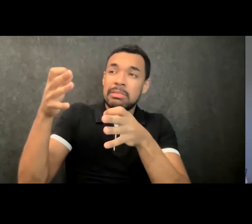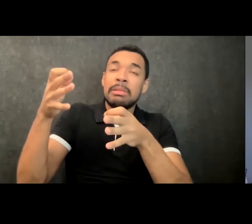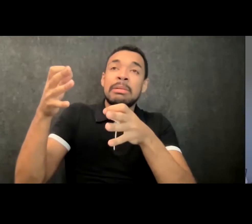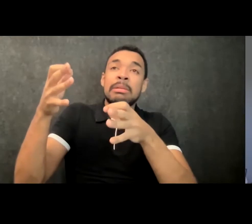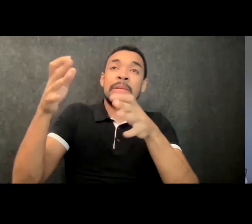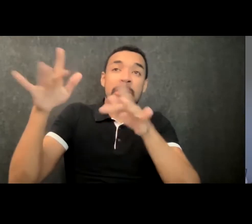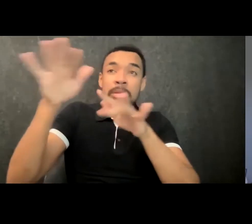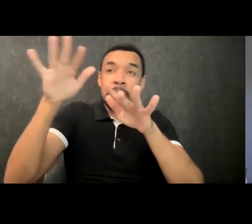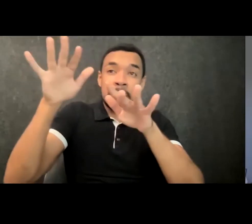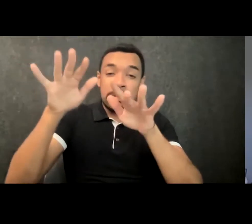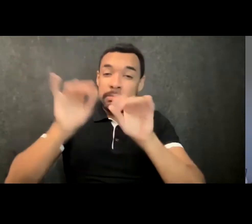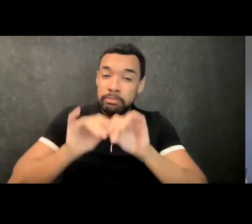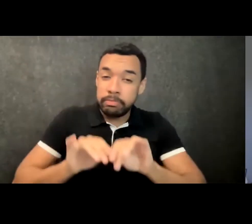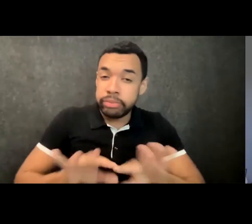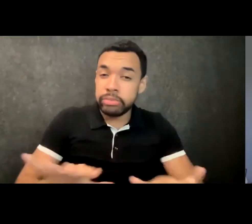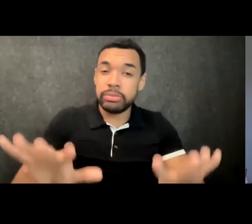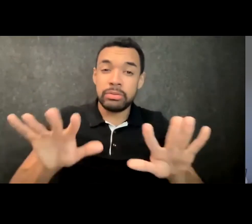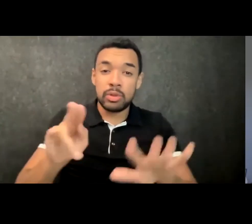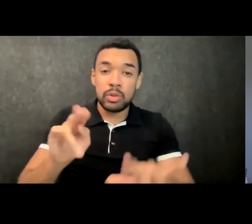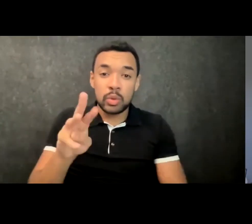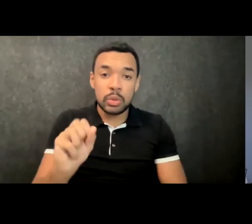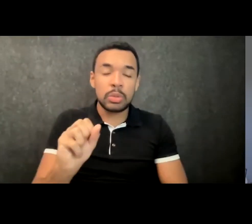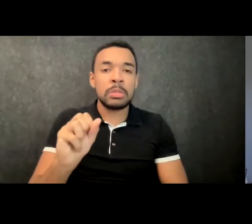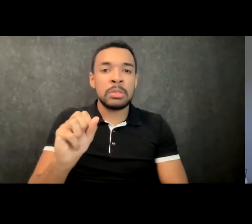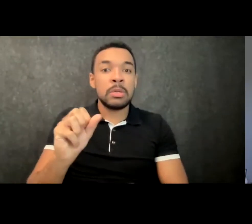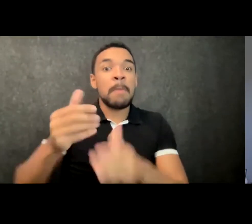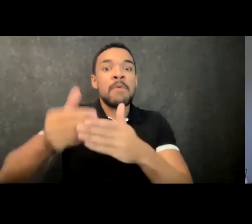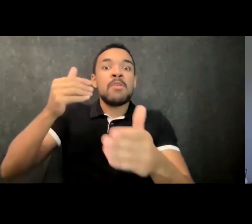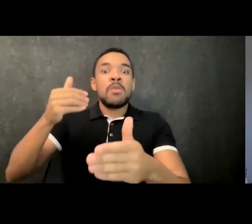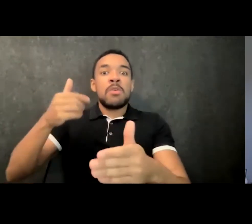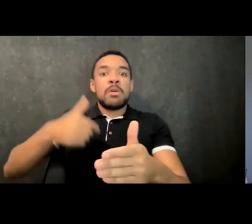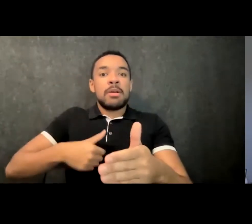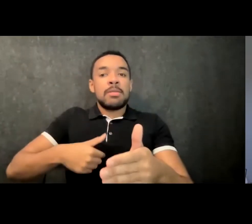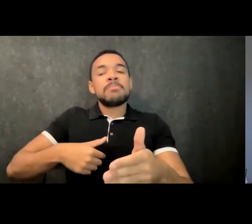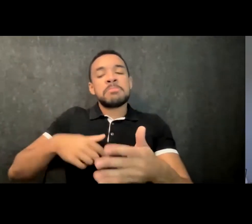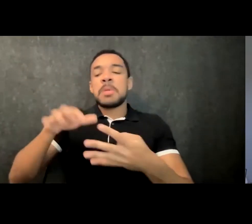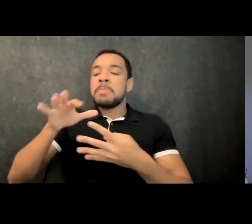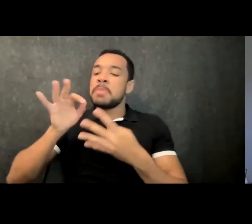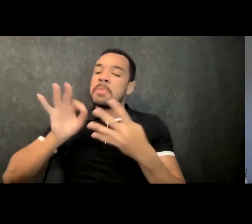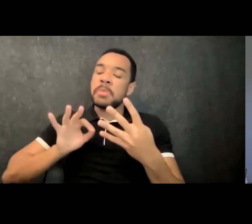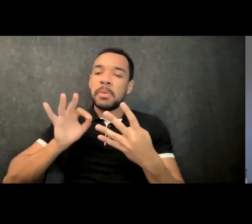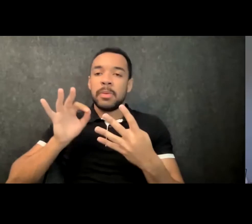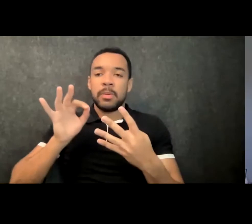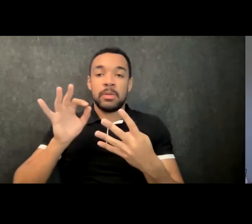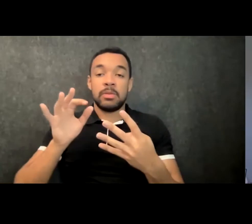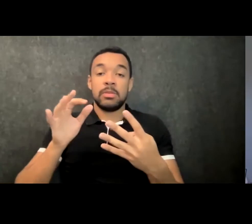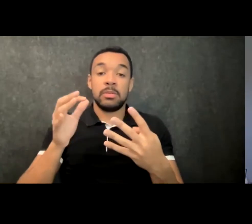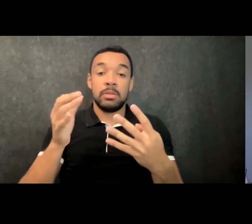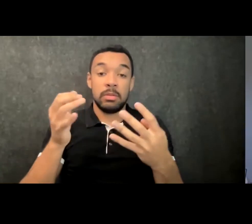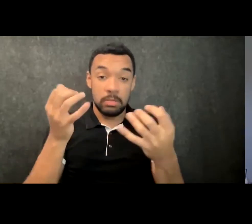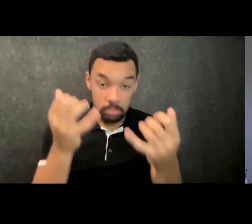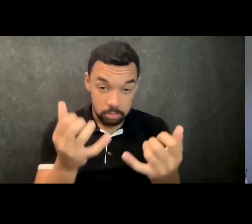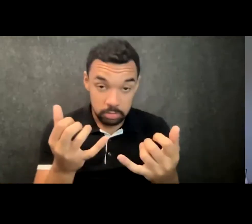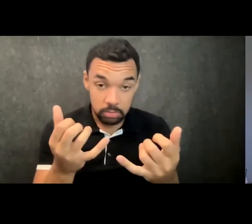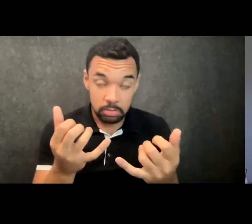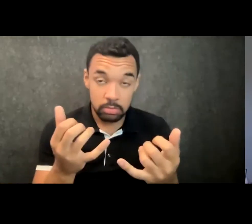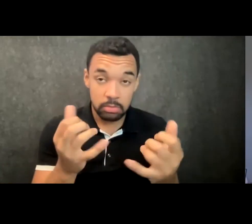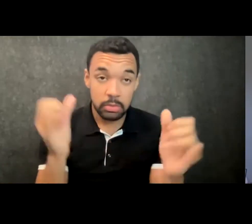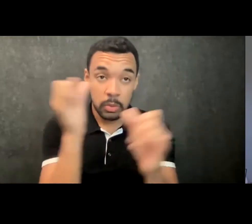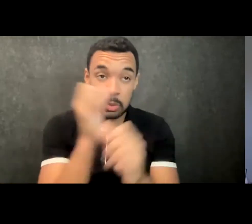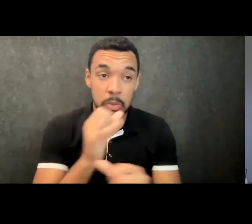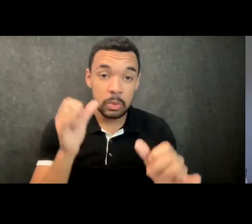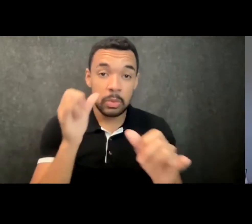I think that it's telling on an insistence to exist within a system that wants to see